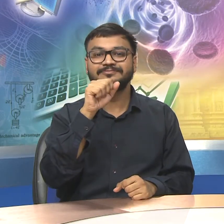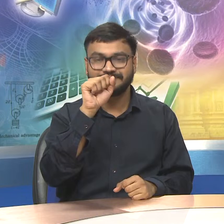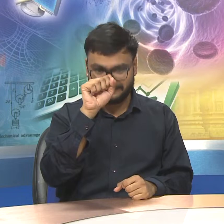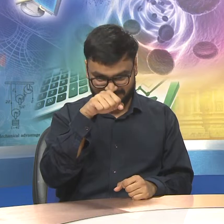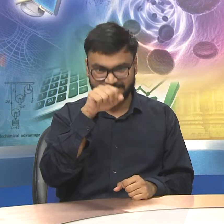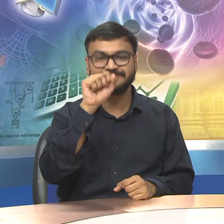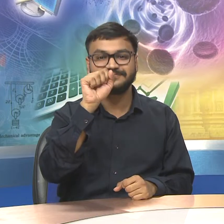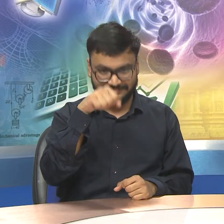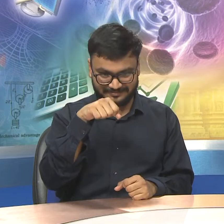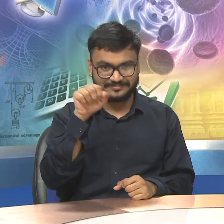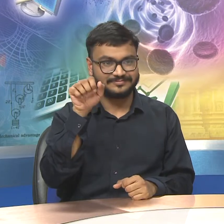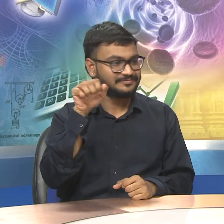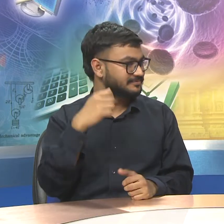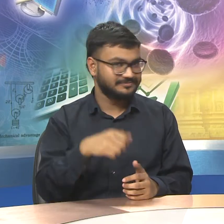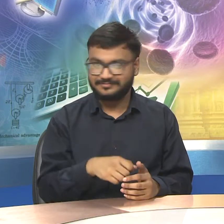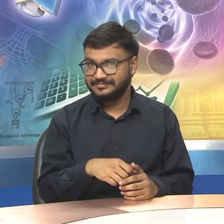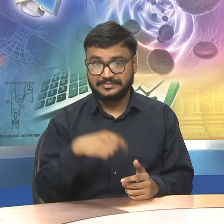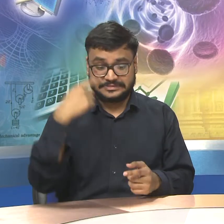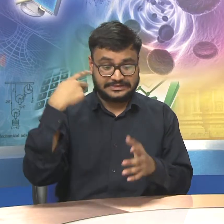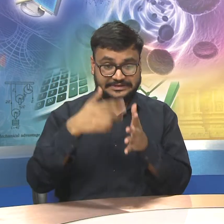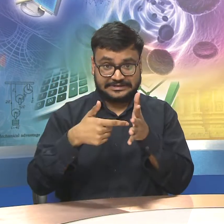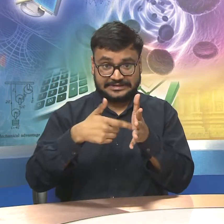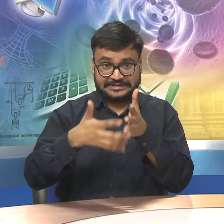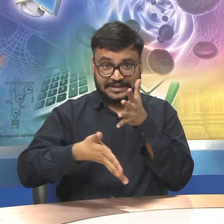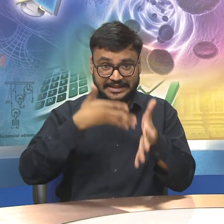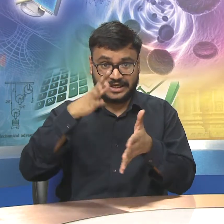in the right way. For example,